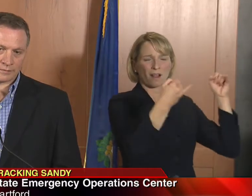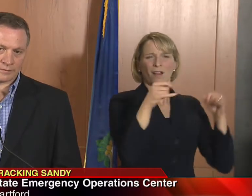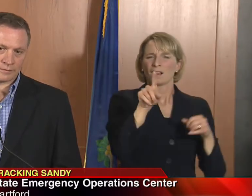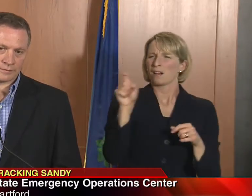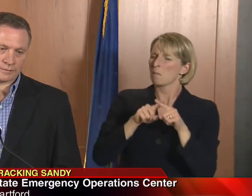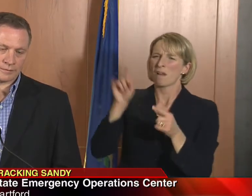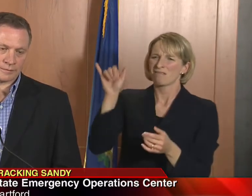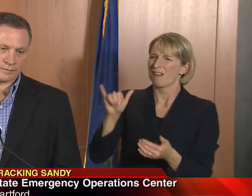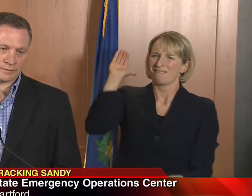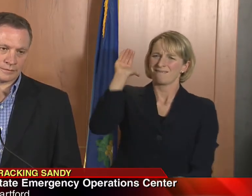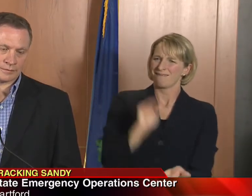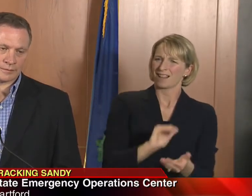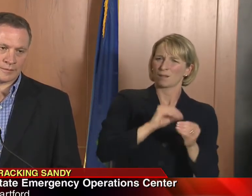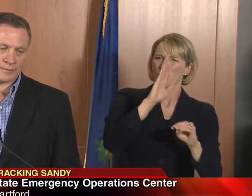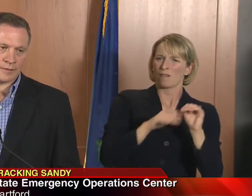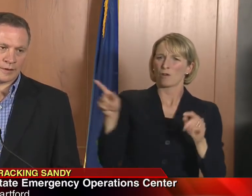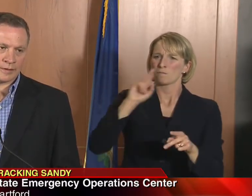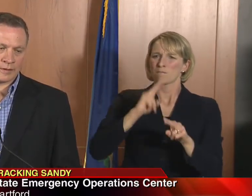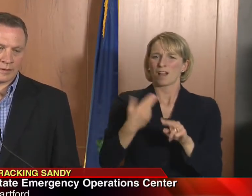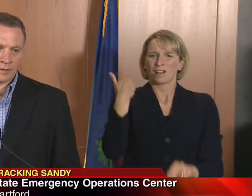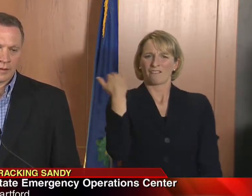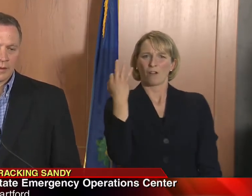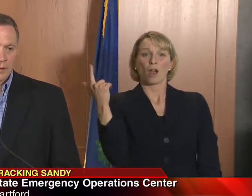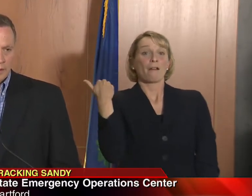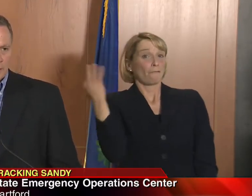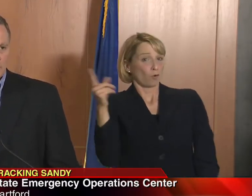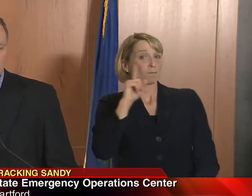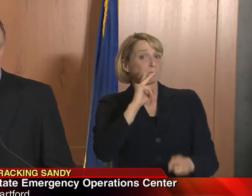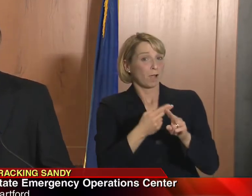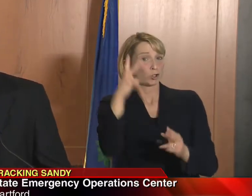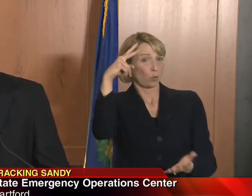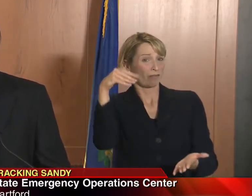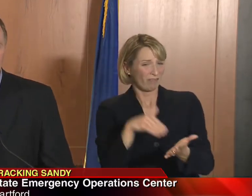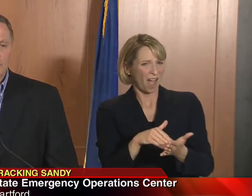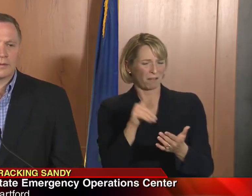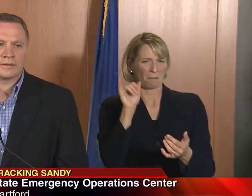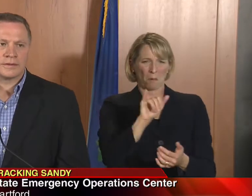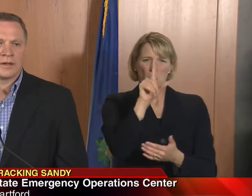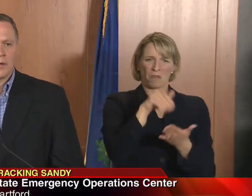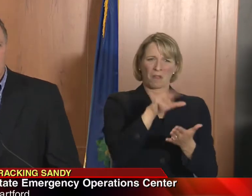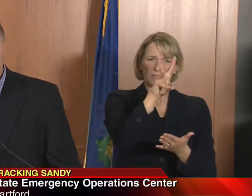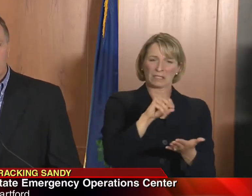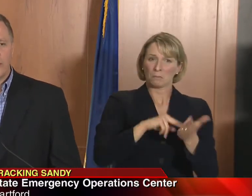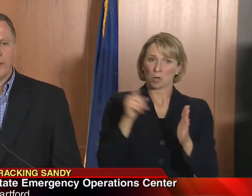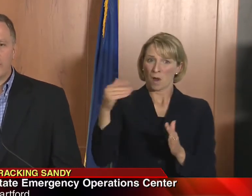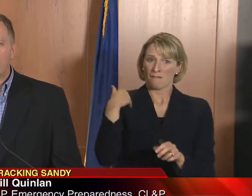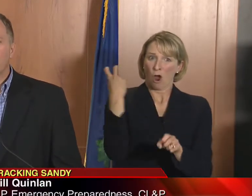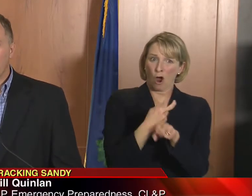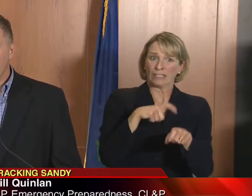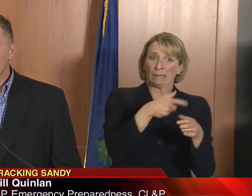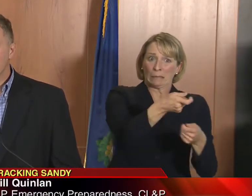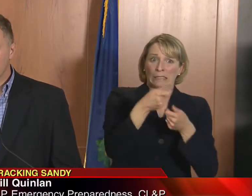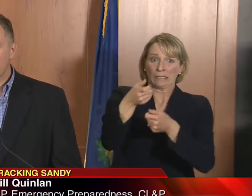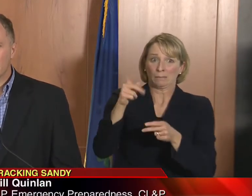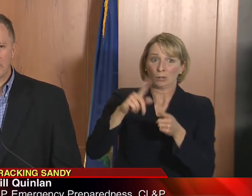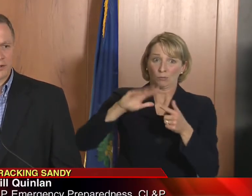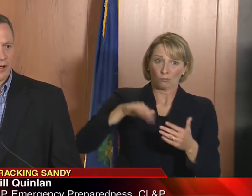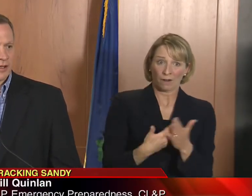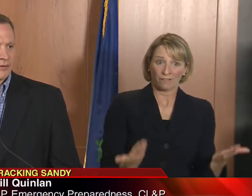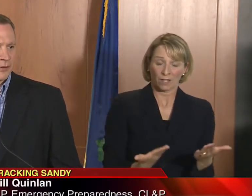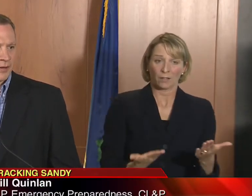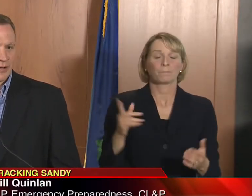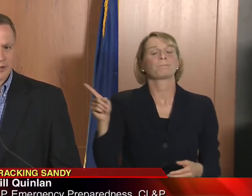said you were hoping for on Friday. Your people said 2,000 on Friday. Are you having a hard time getting people here? We are making good progress